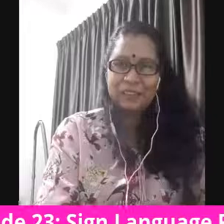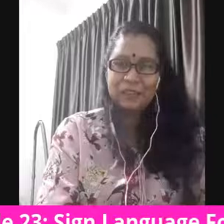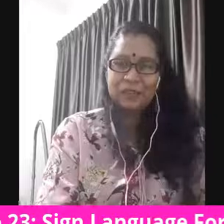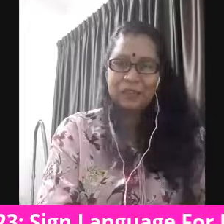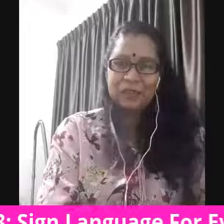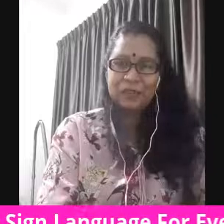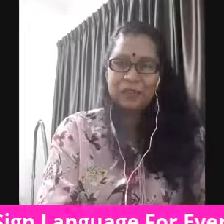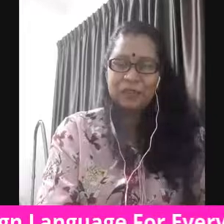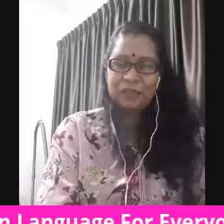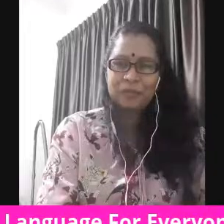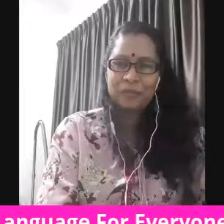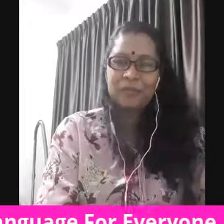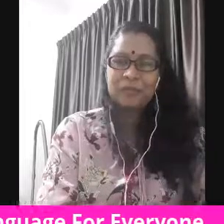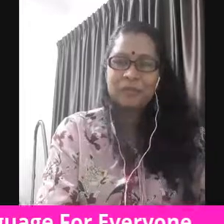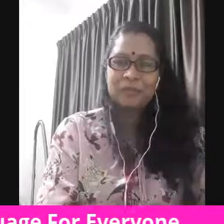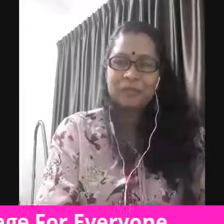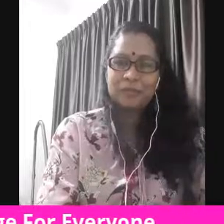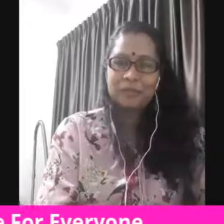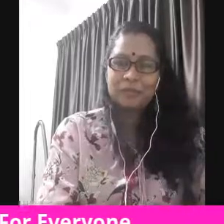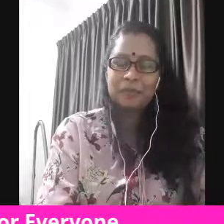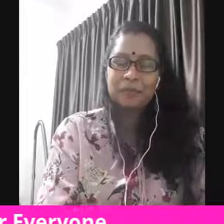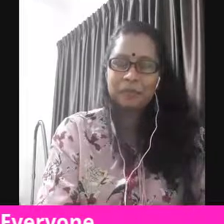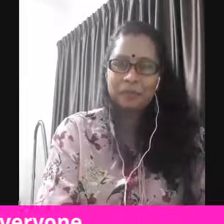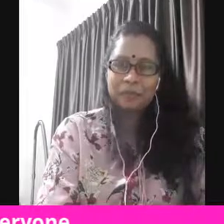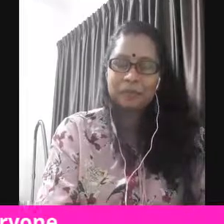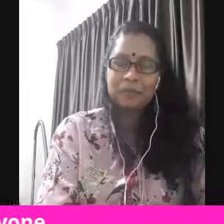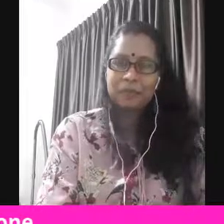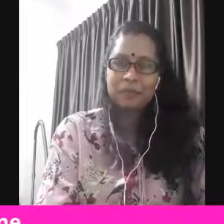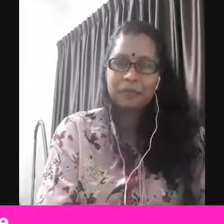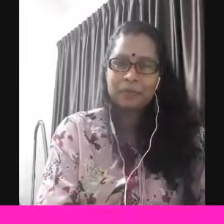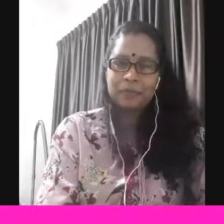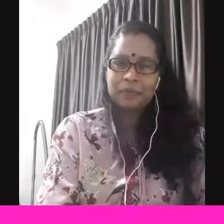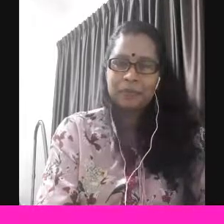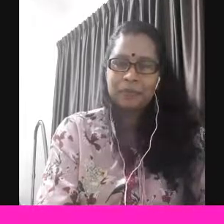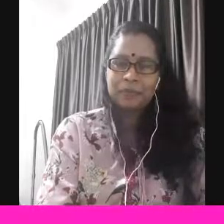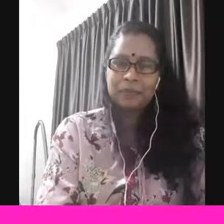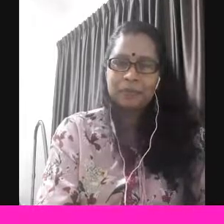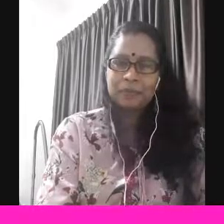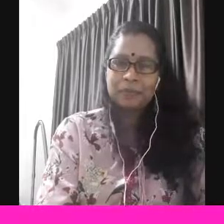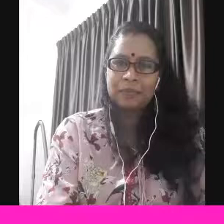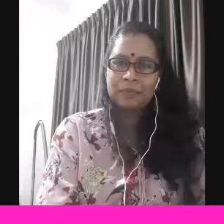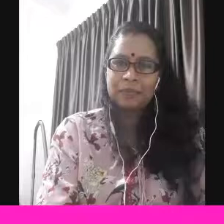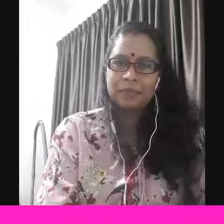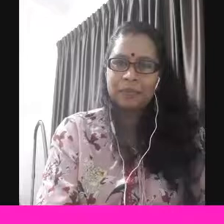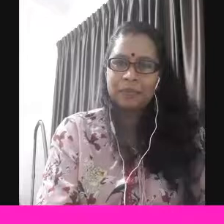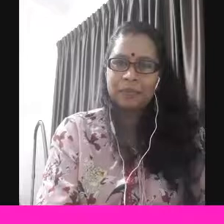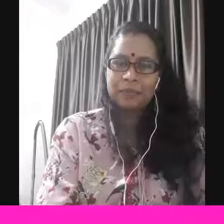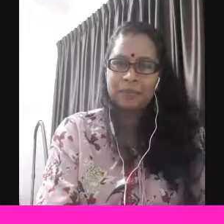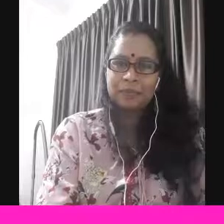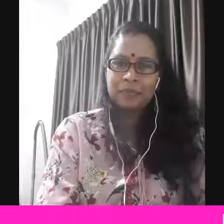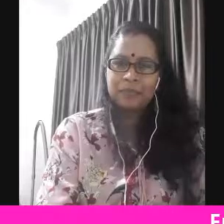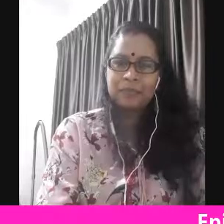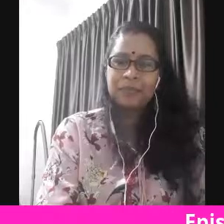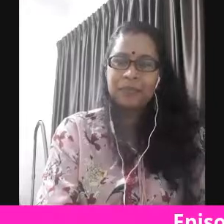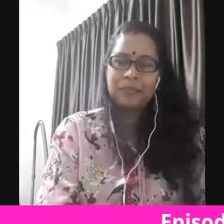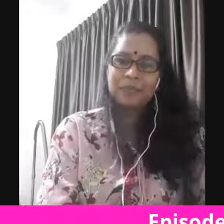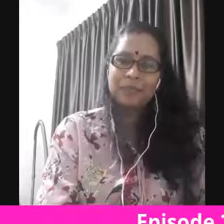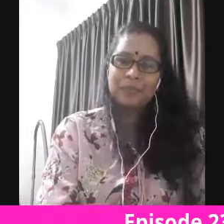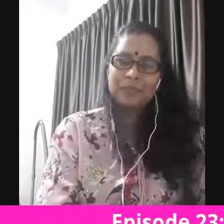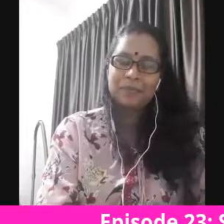I guess in terms of context in education purposes is all that Cikgu Gauri has shared to us,